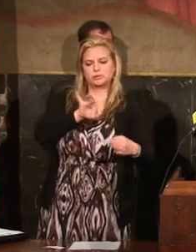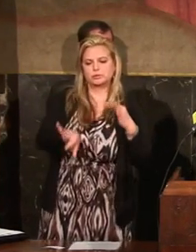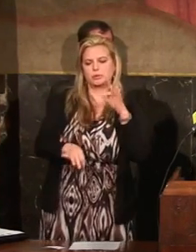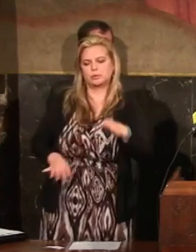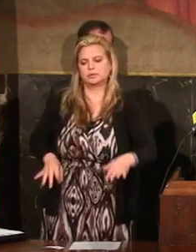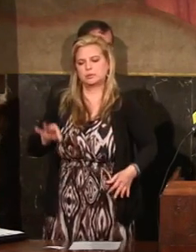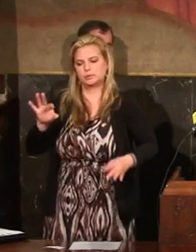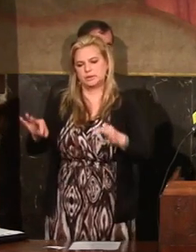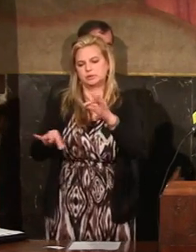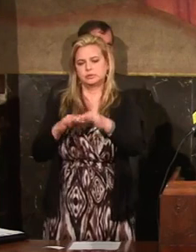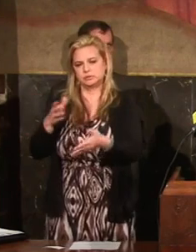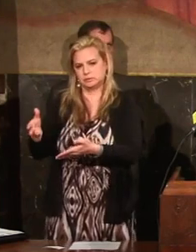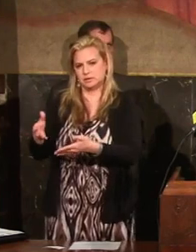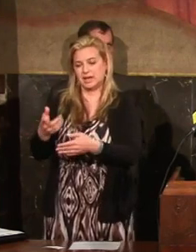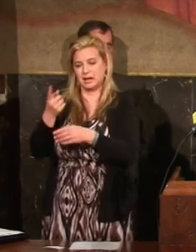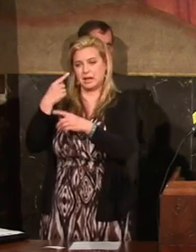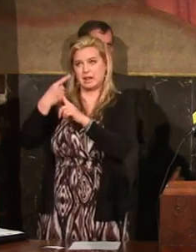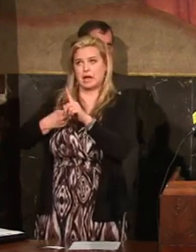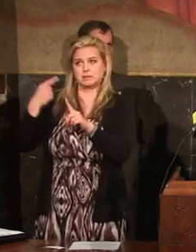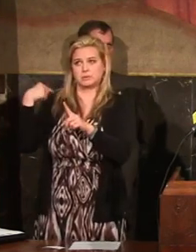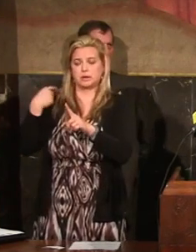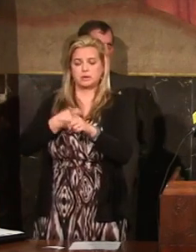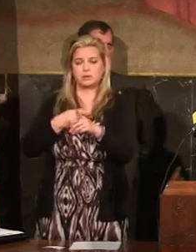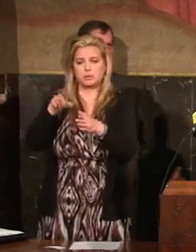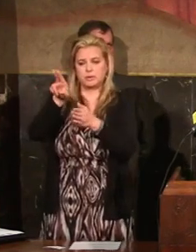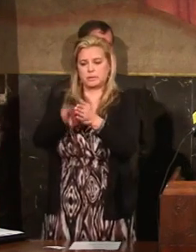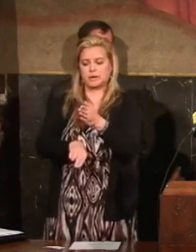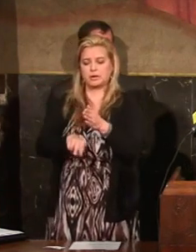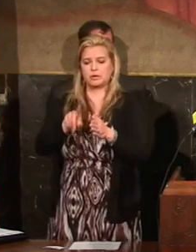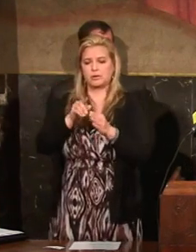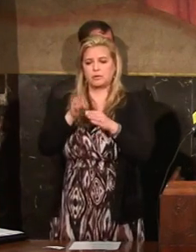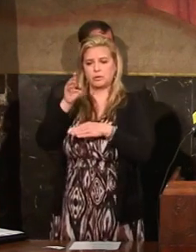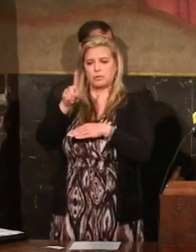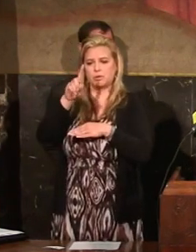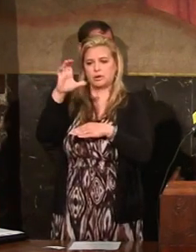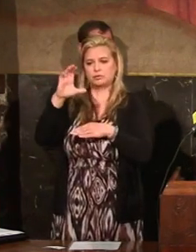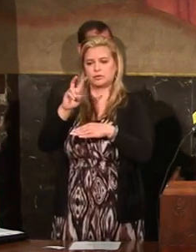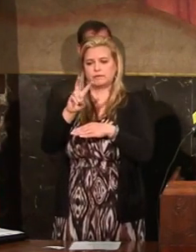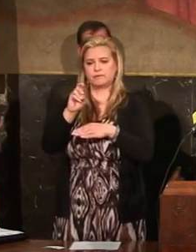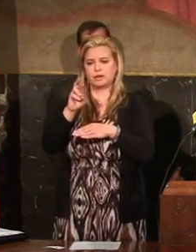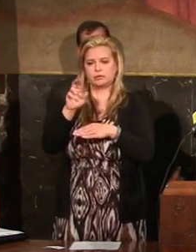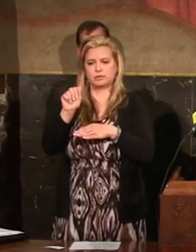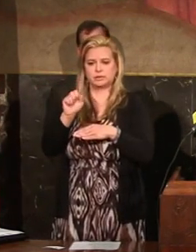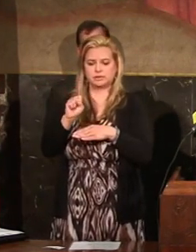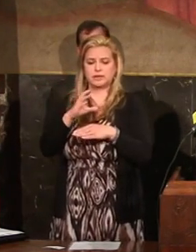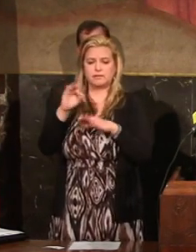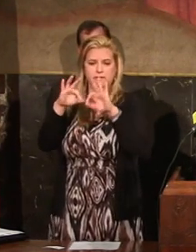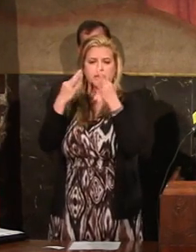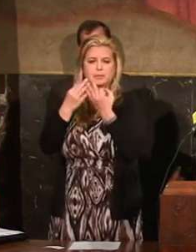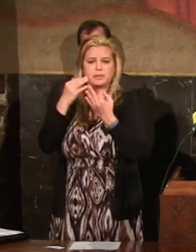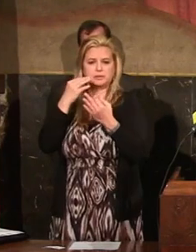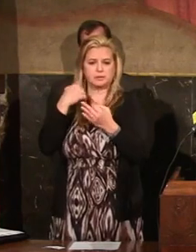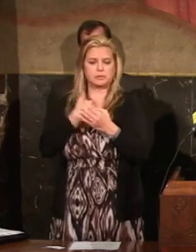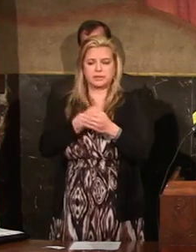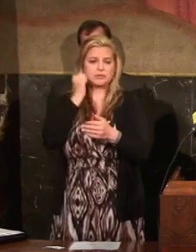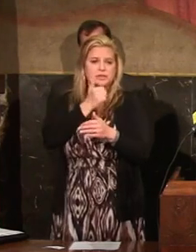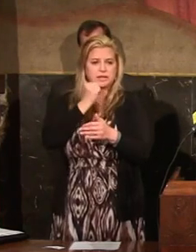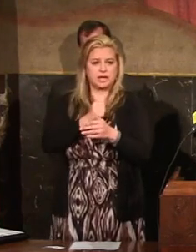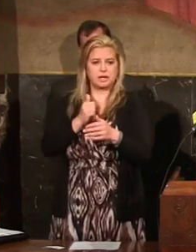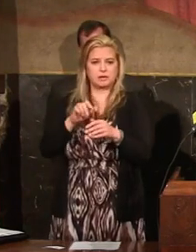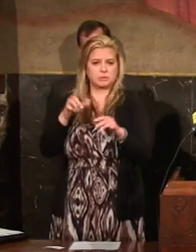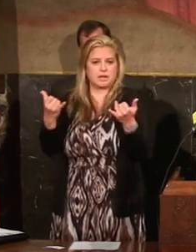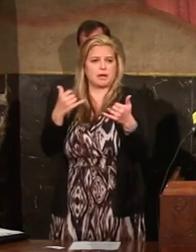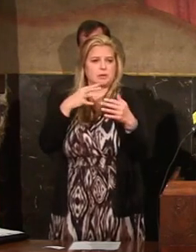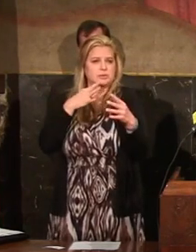month, we have buried over 100 veterans and family members. Every day, even as we speak